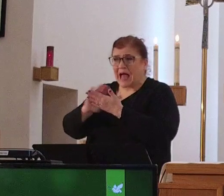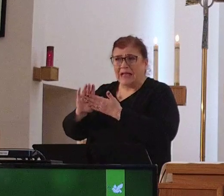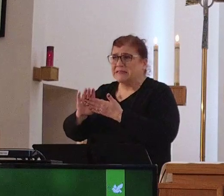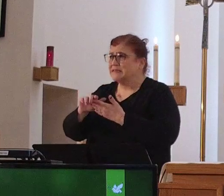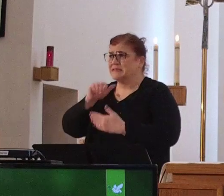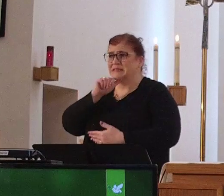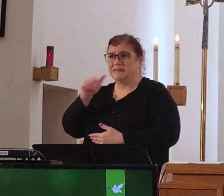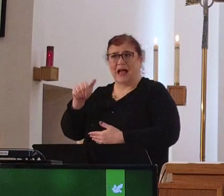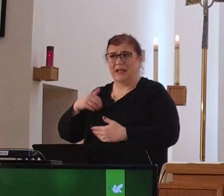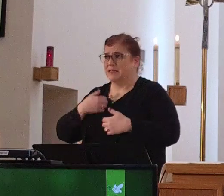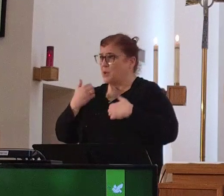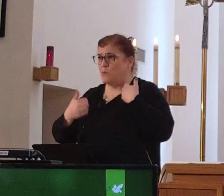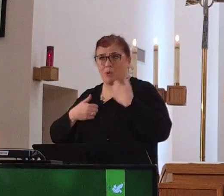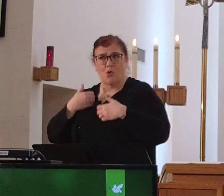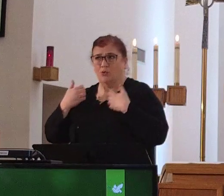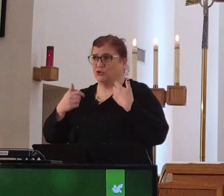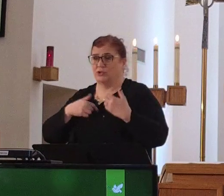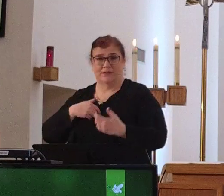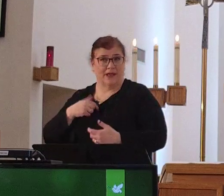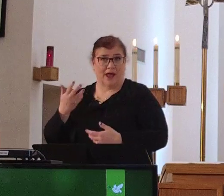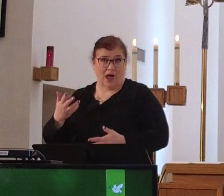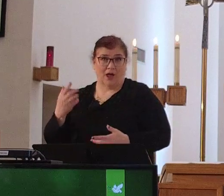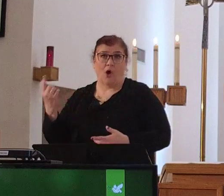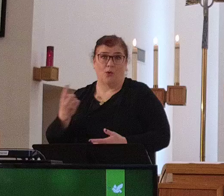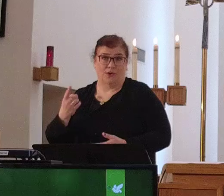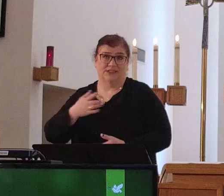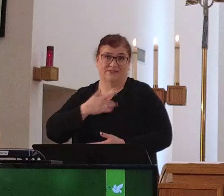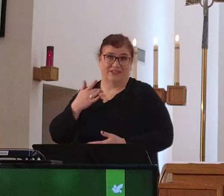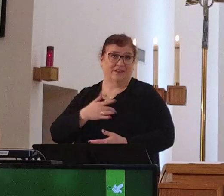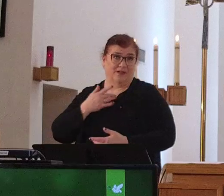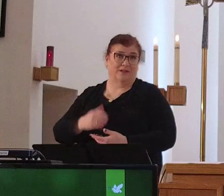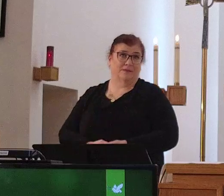Kindness is not an emotion that I always feel,